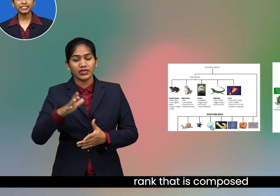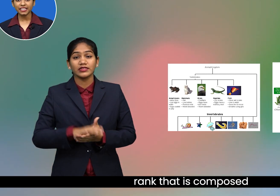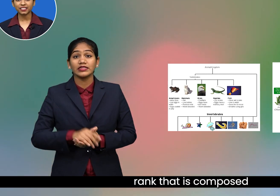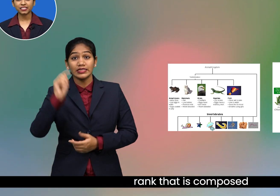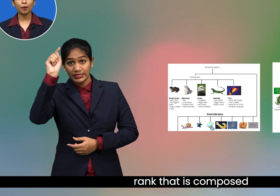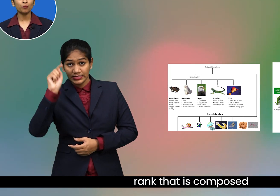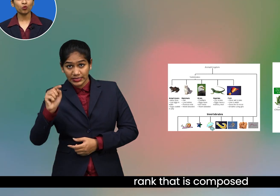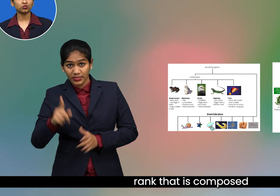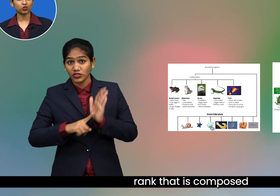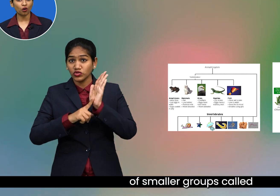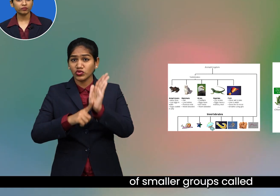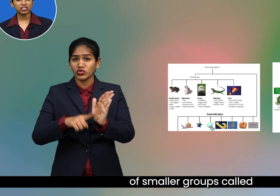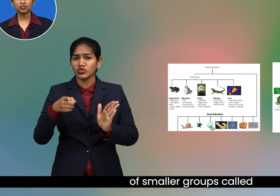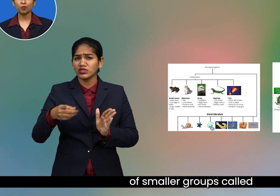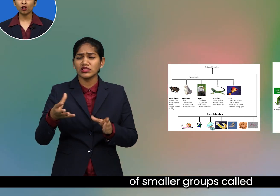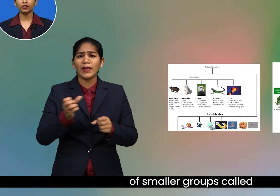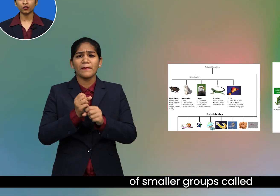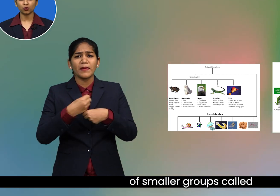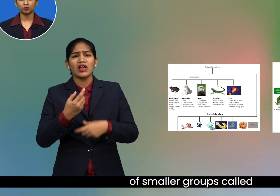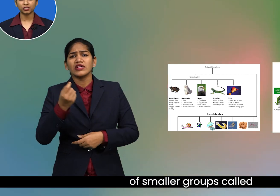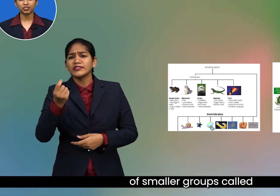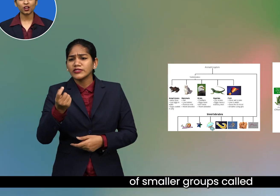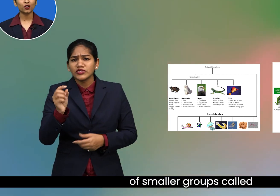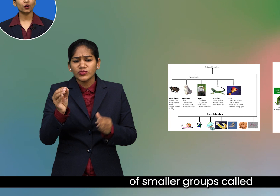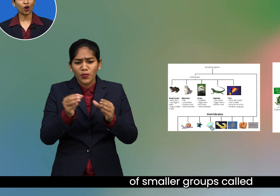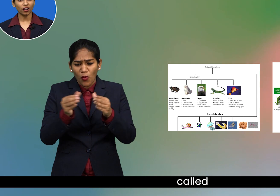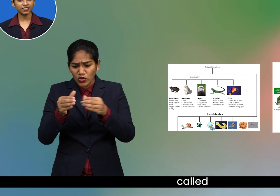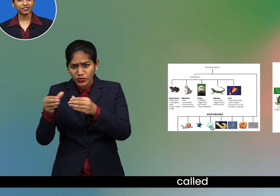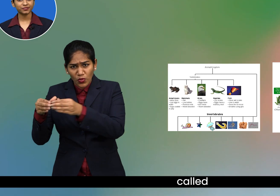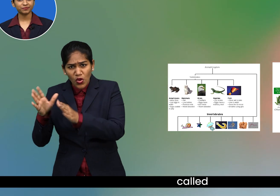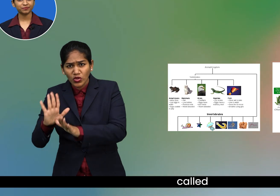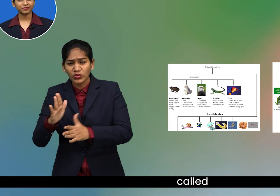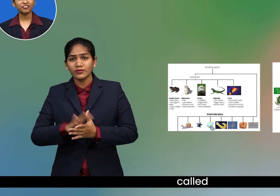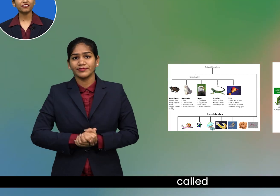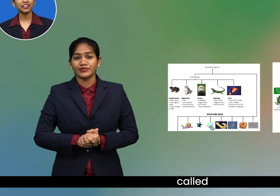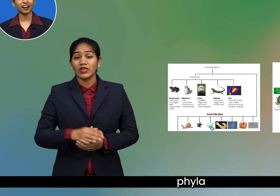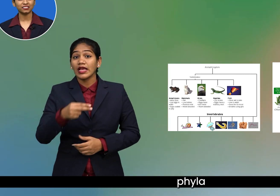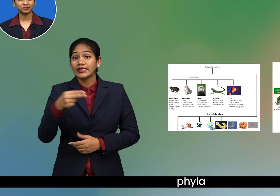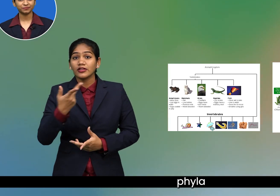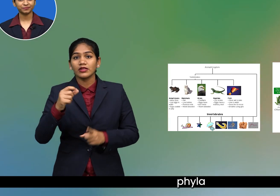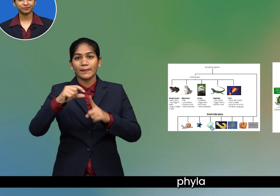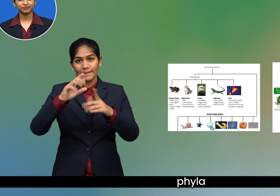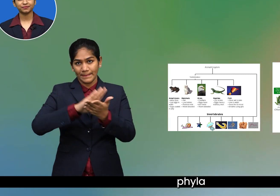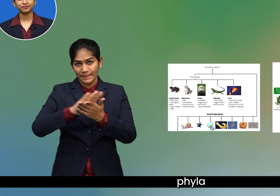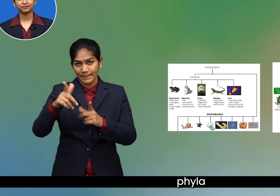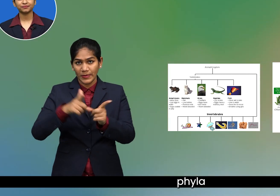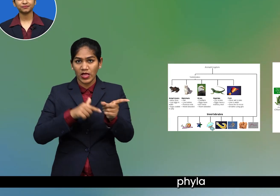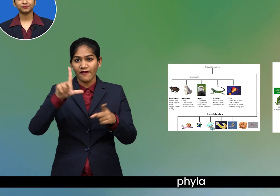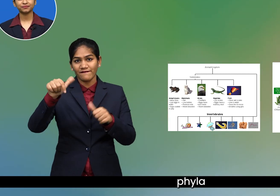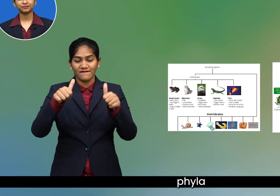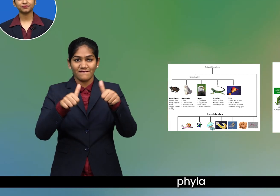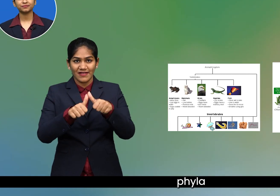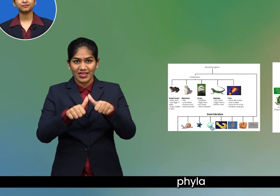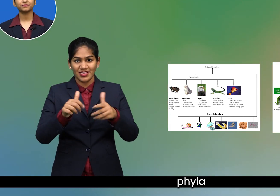rank that is composed of smaller groups called phyla